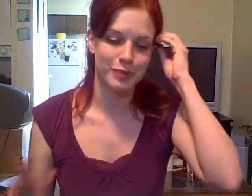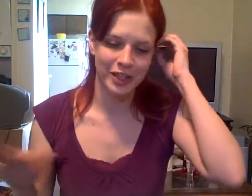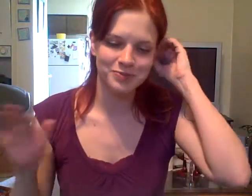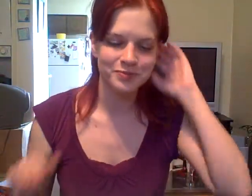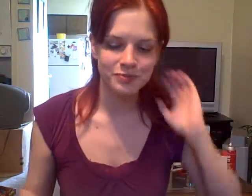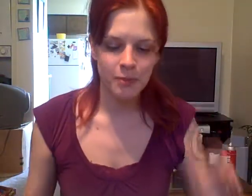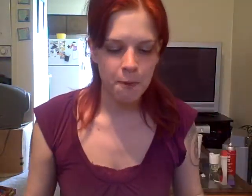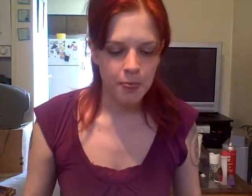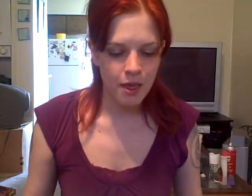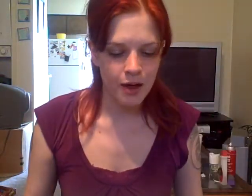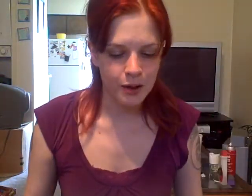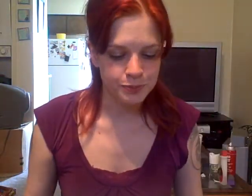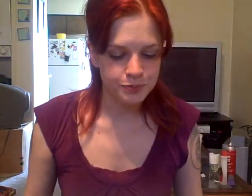it.